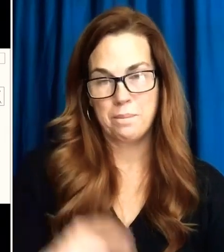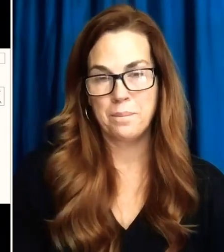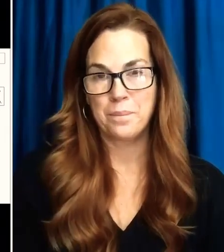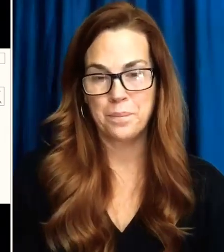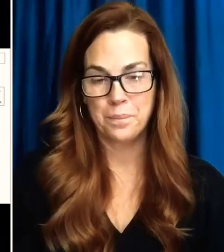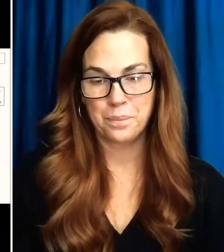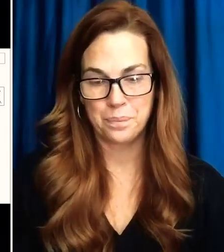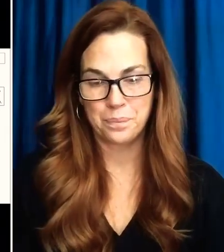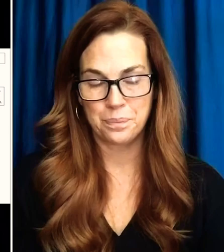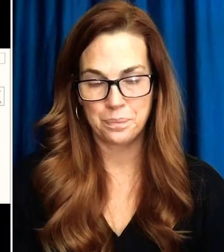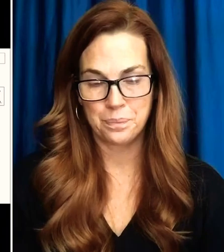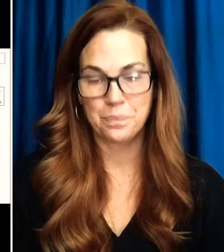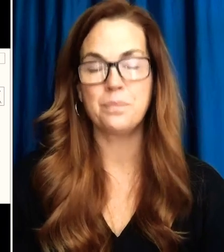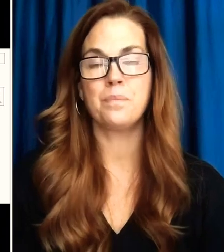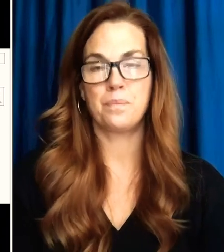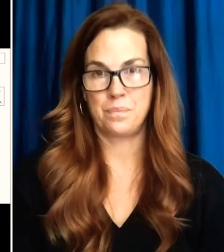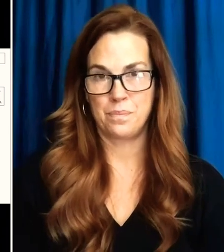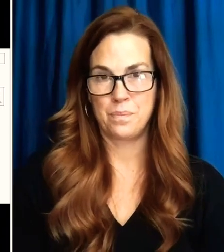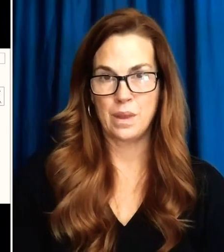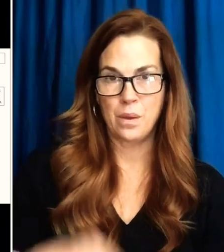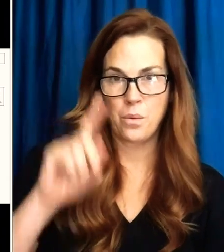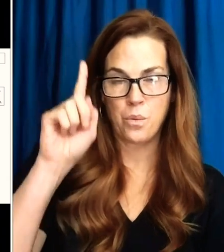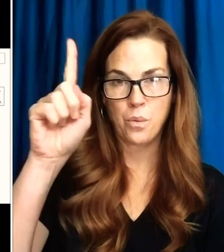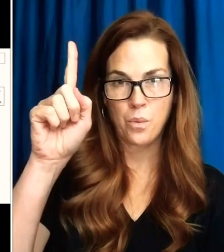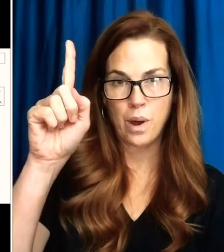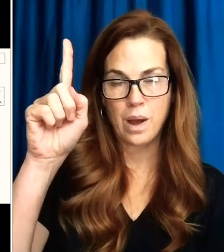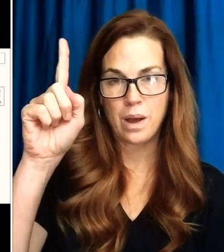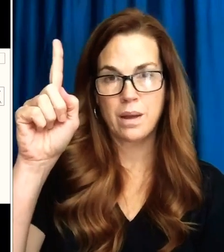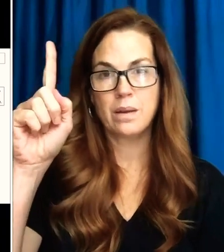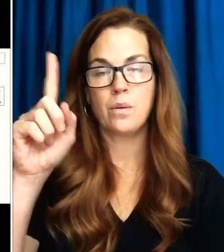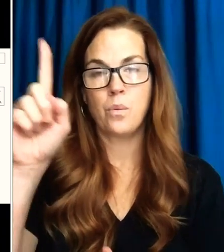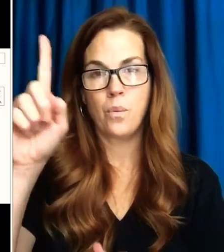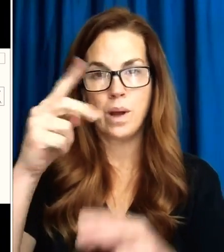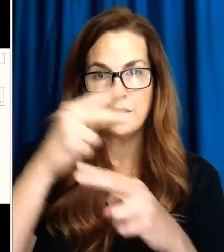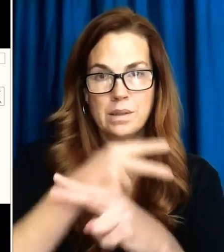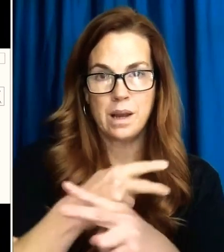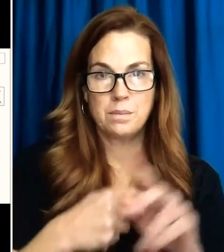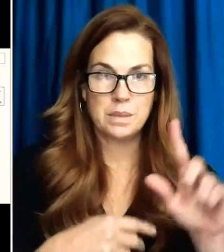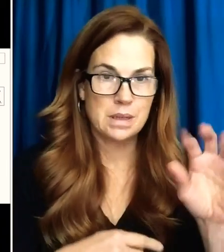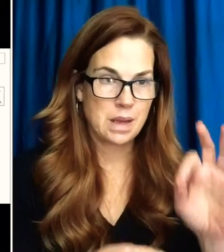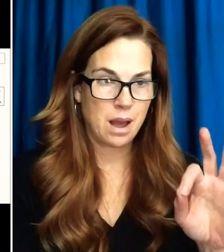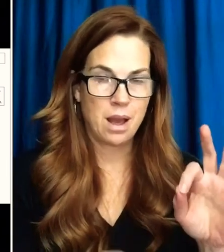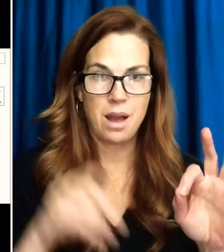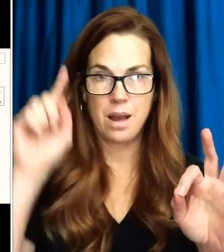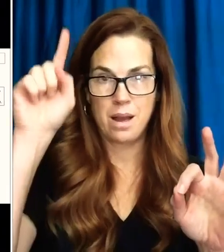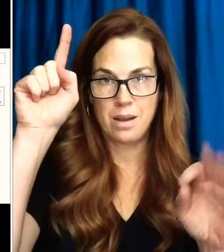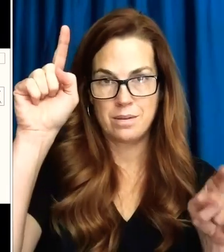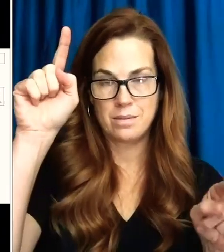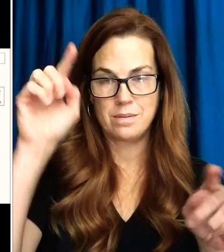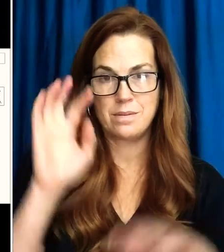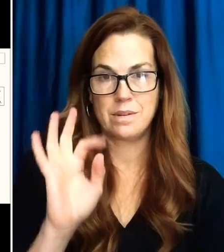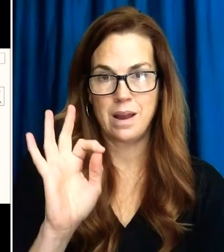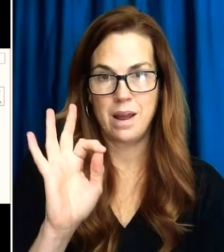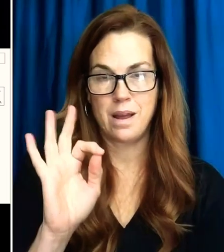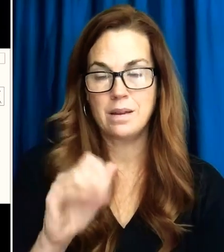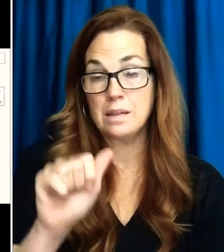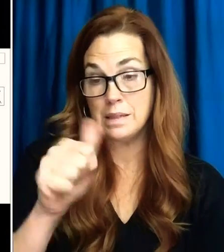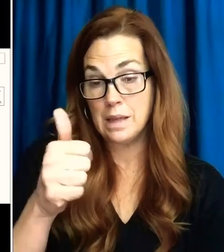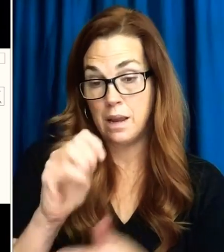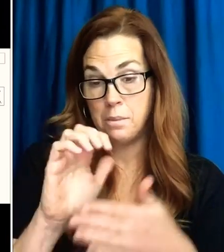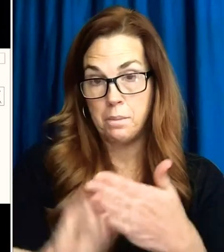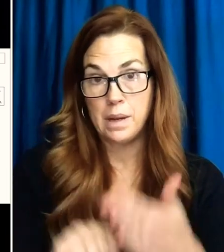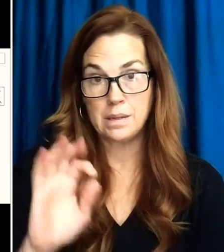1 up here, and 1 times 9 is 9, and 10 minus 9 is 1. Some of y'all